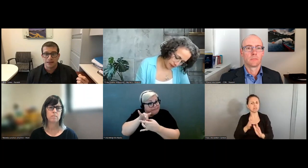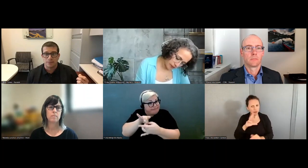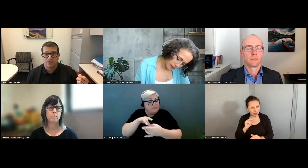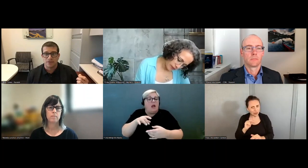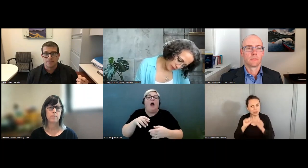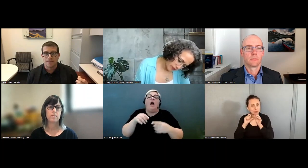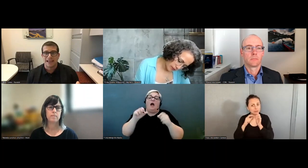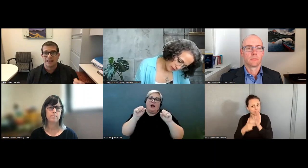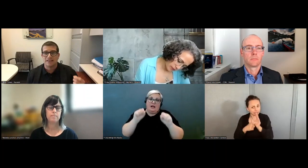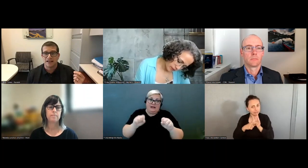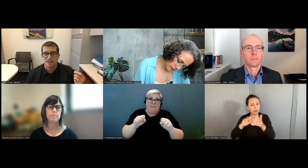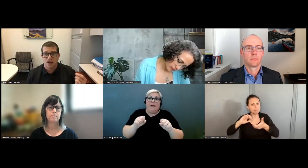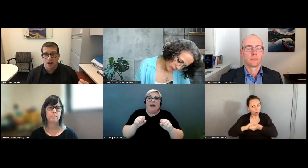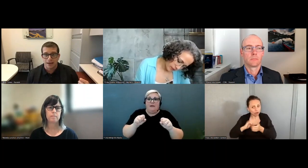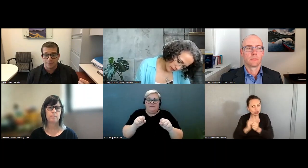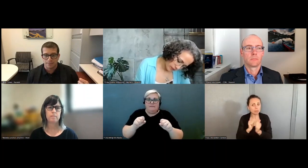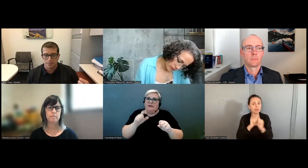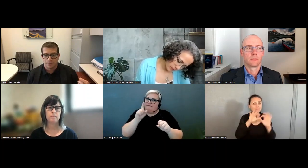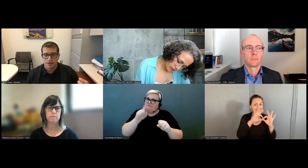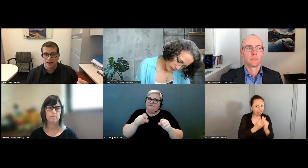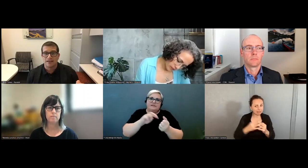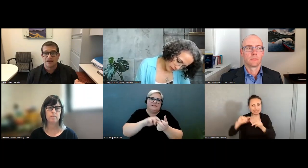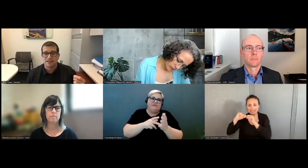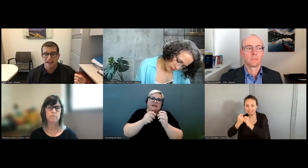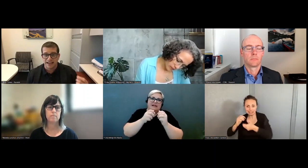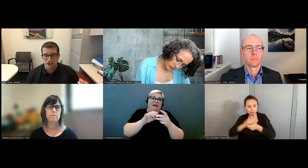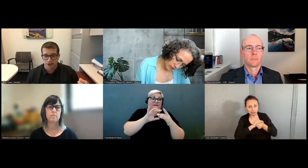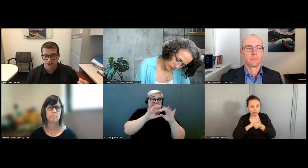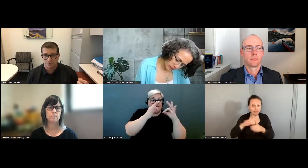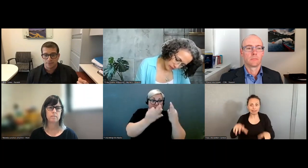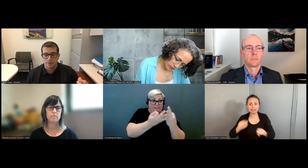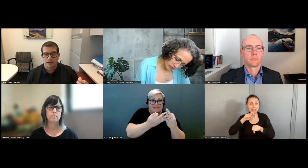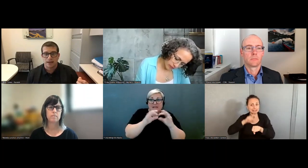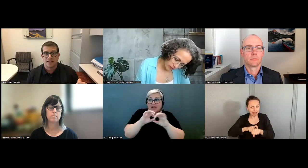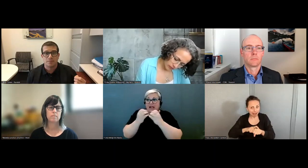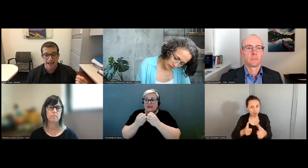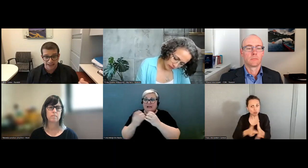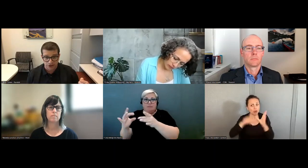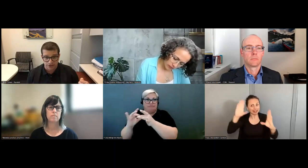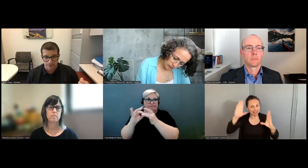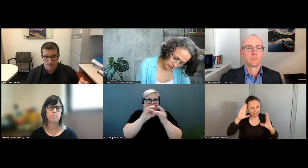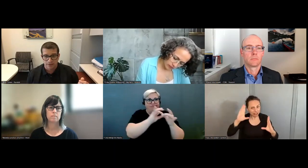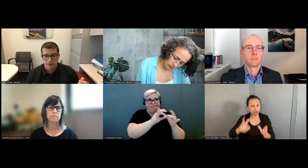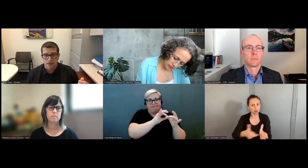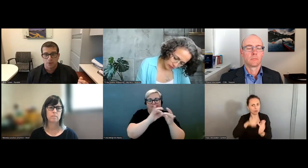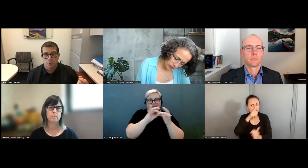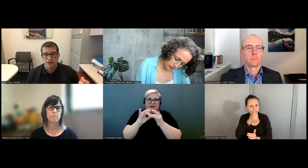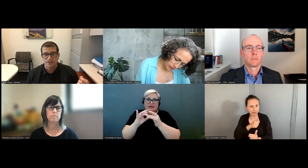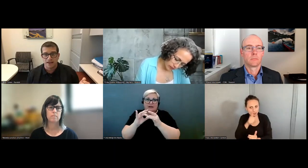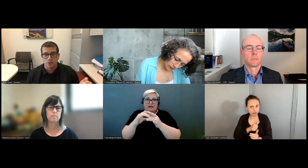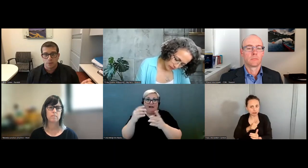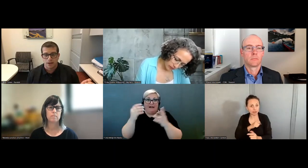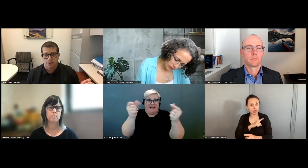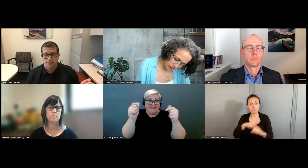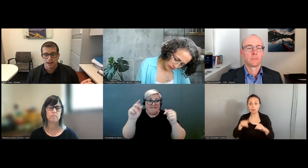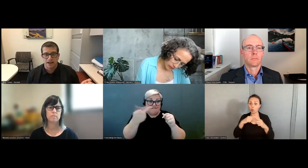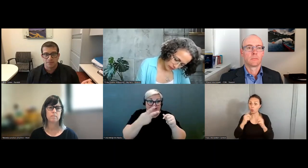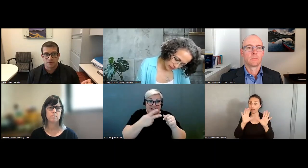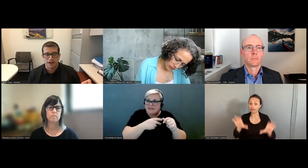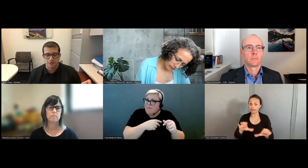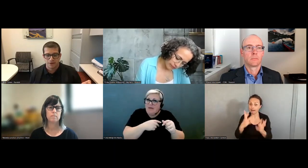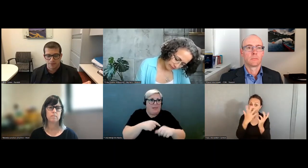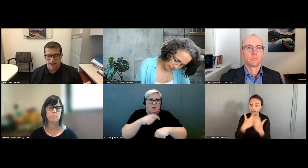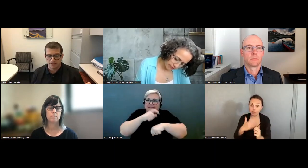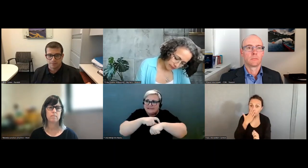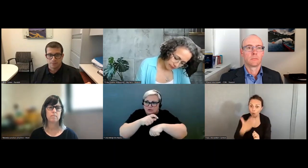and teams. It takes time. It takes attention. It takes patience. But when it's done well, it can